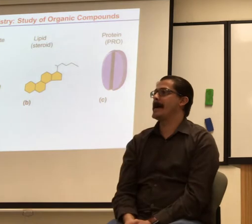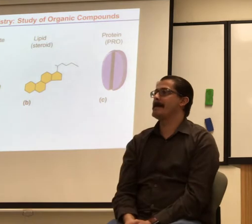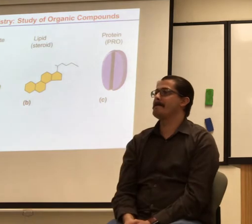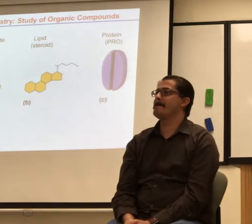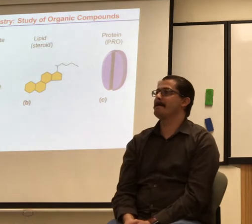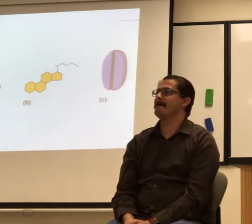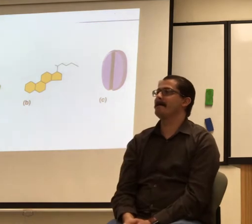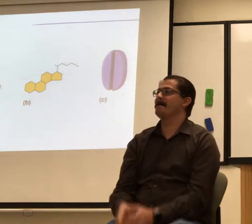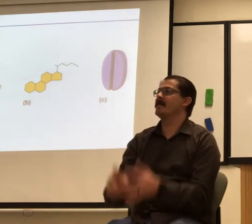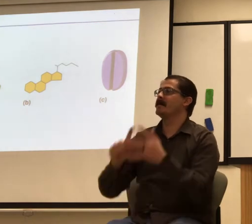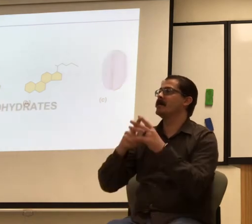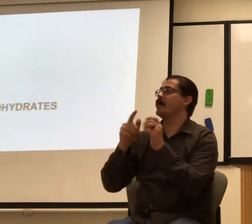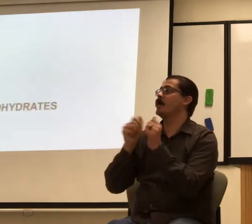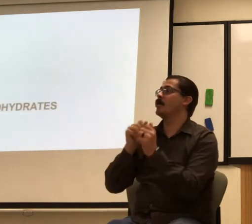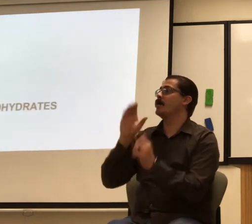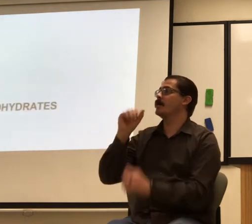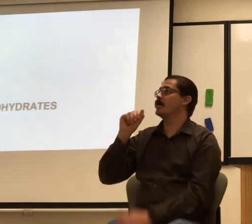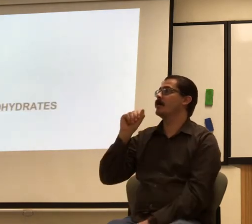We'll start with carbohydrates.